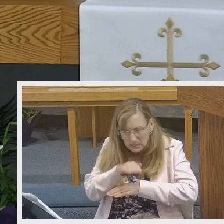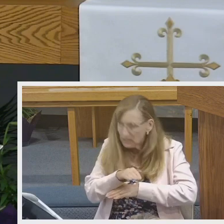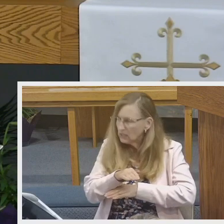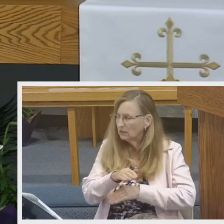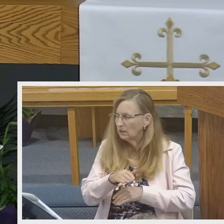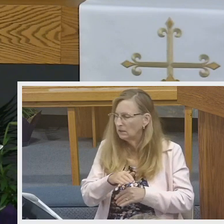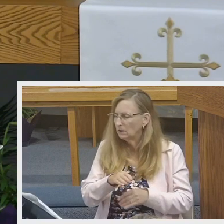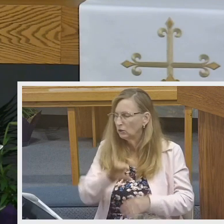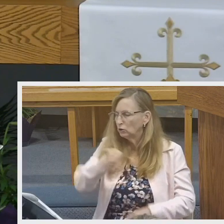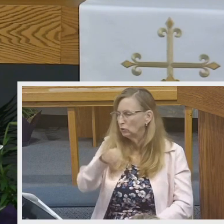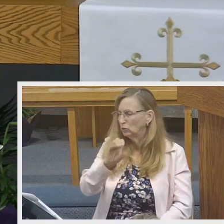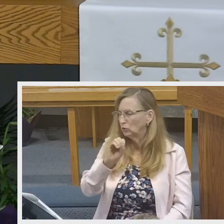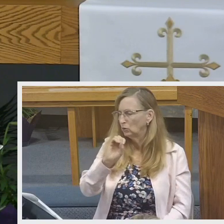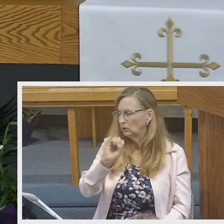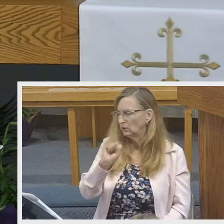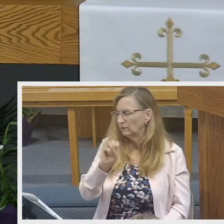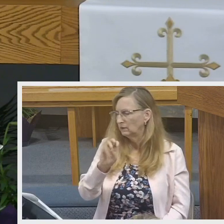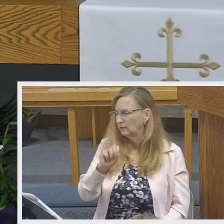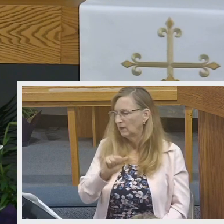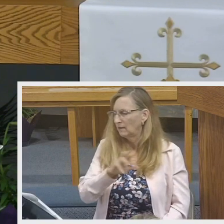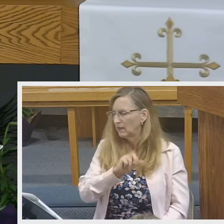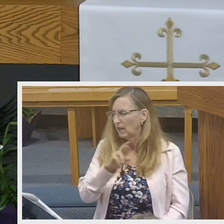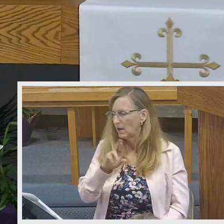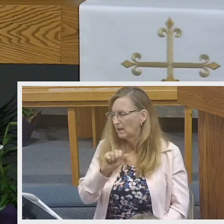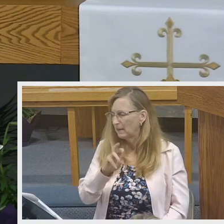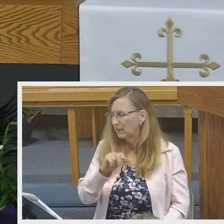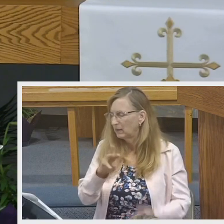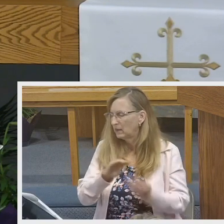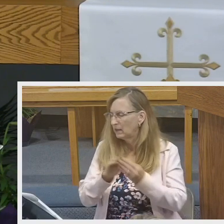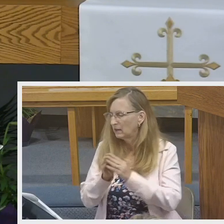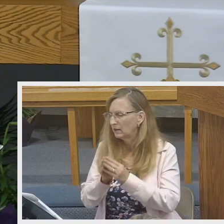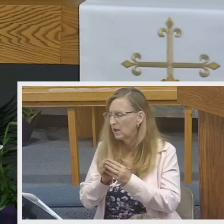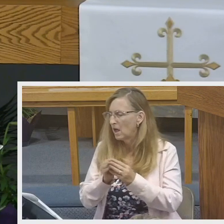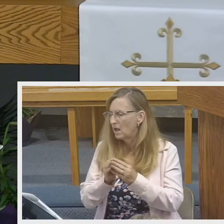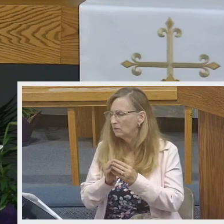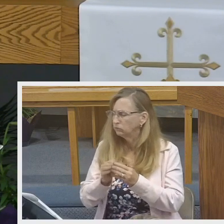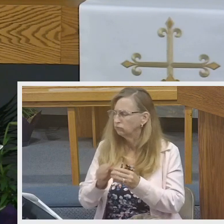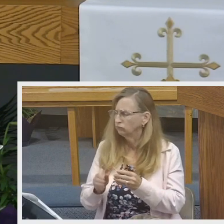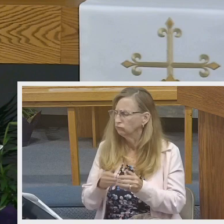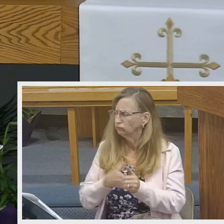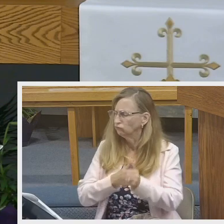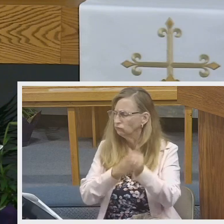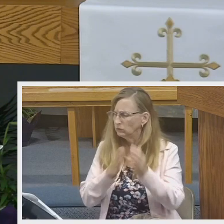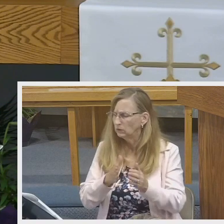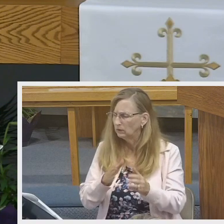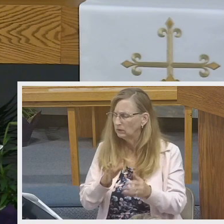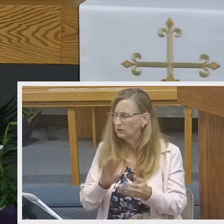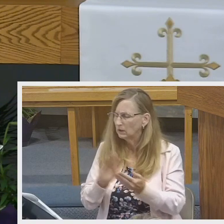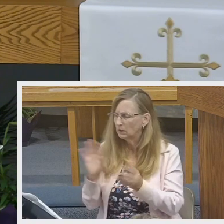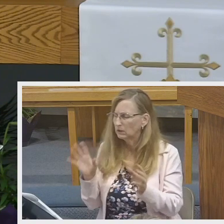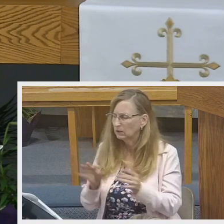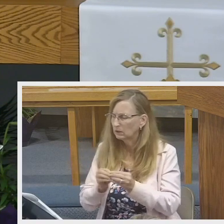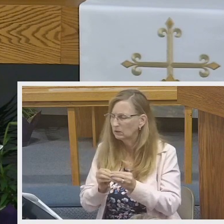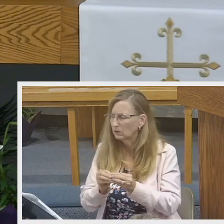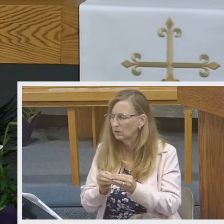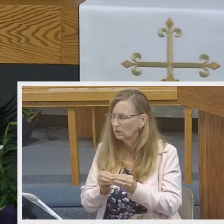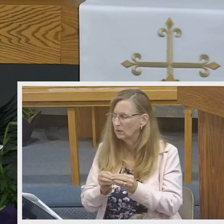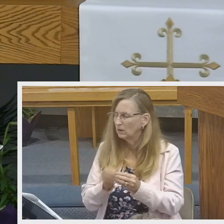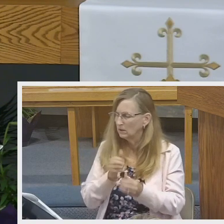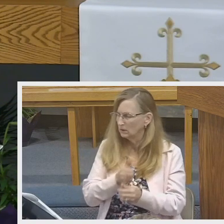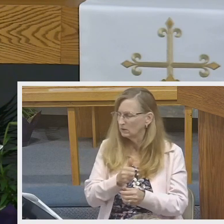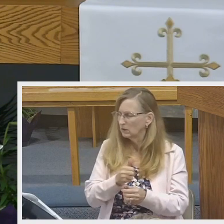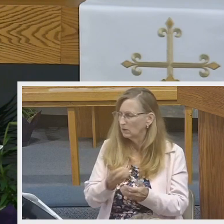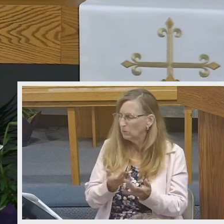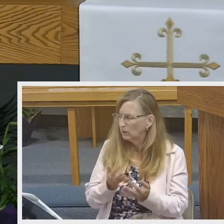a prominent member of the council, who was himself waiting for the kingdom of God, went boldly to Pilate and asked for